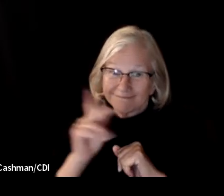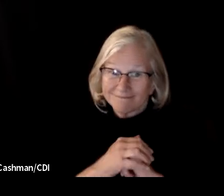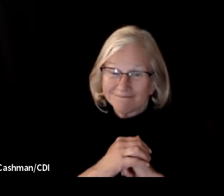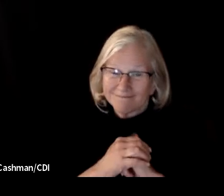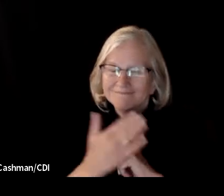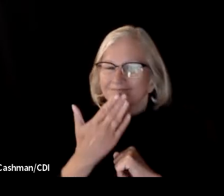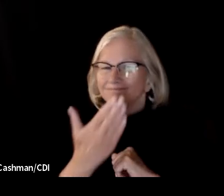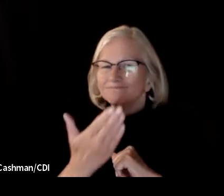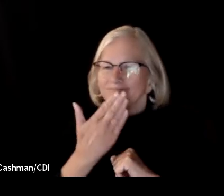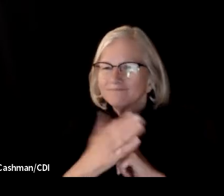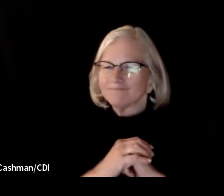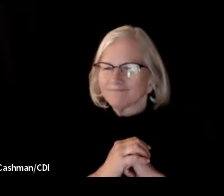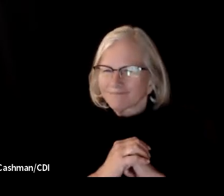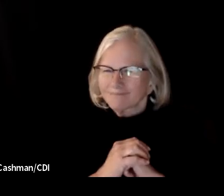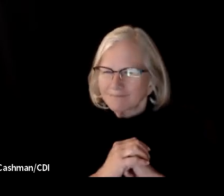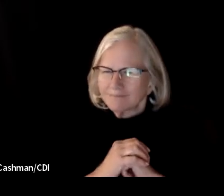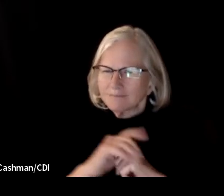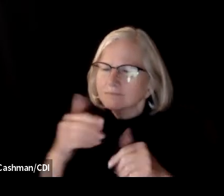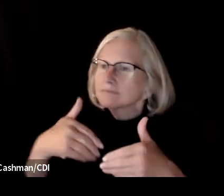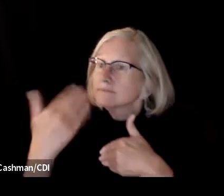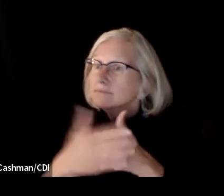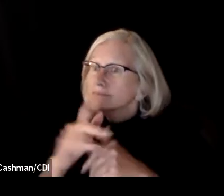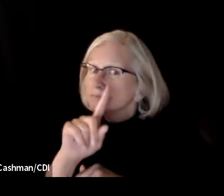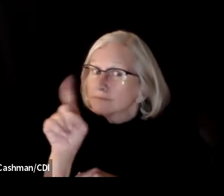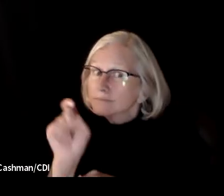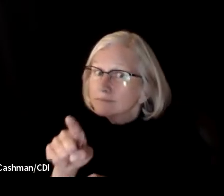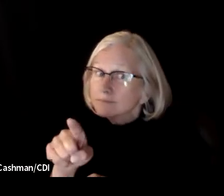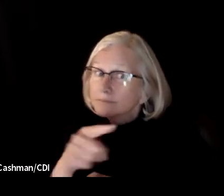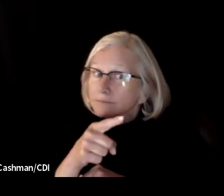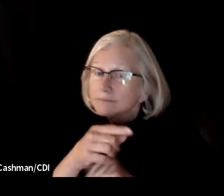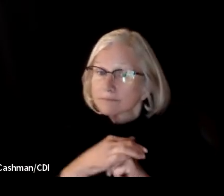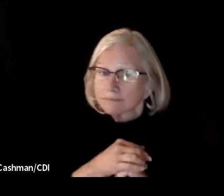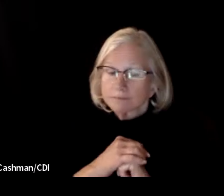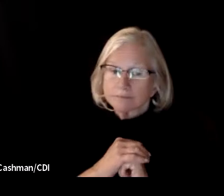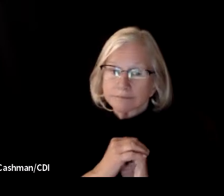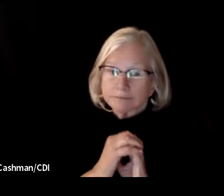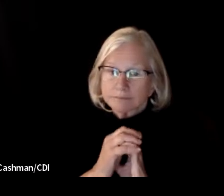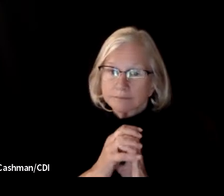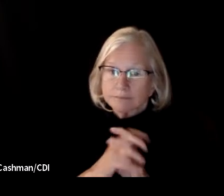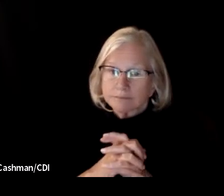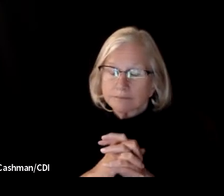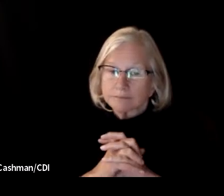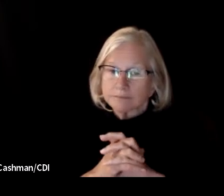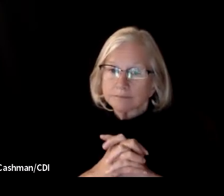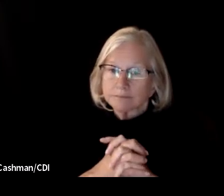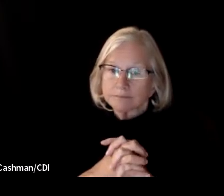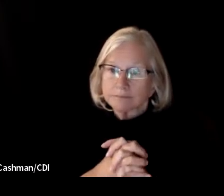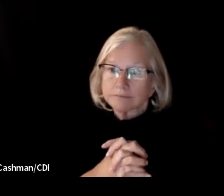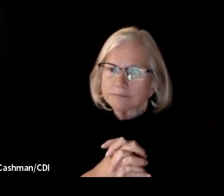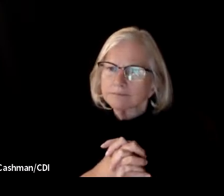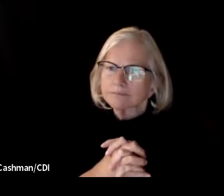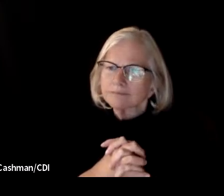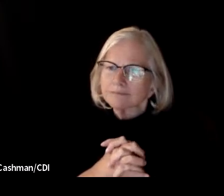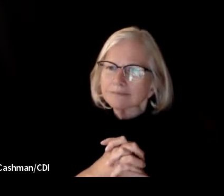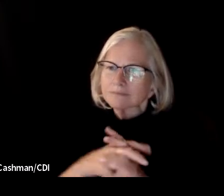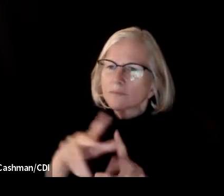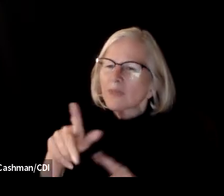Okay, next question. We have the line of David Orrick with Pioneer Press. The line is